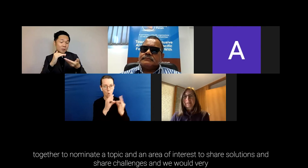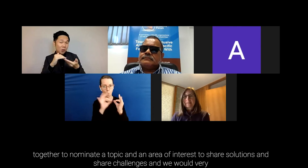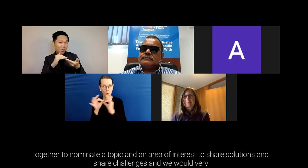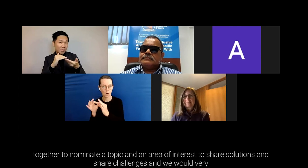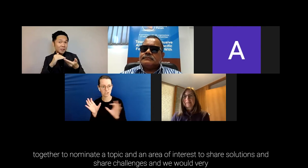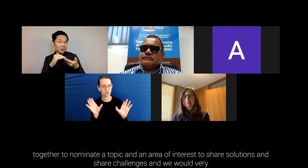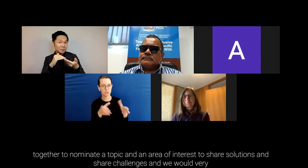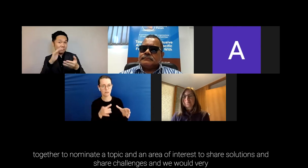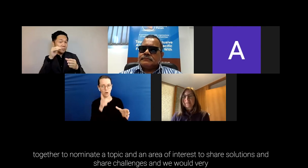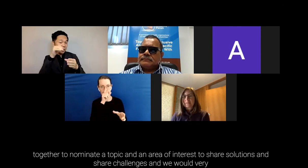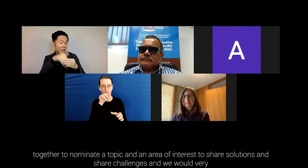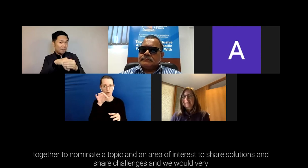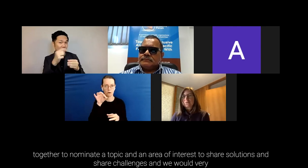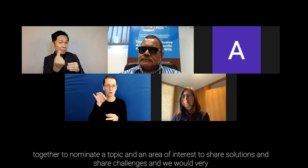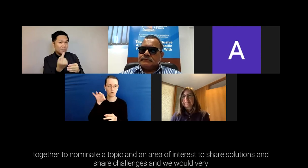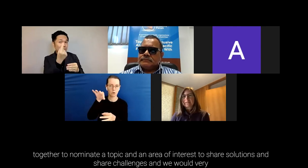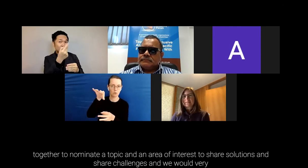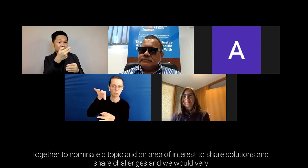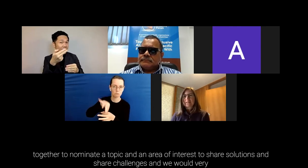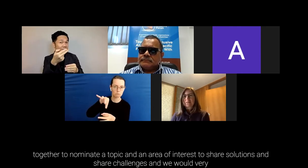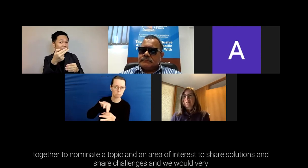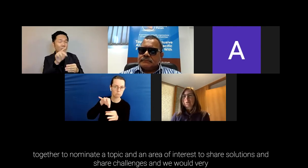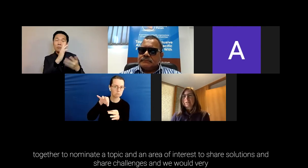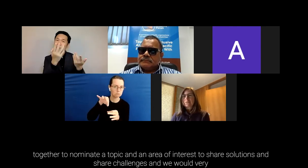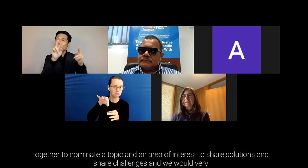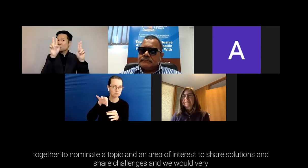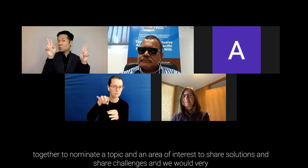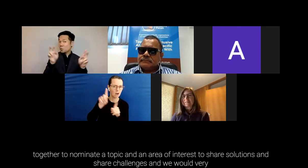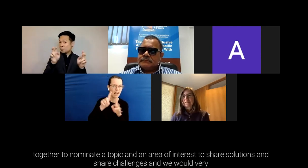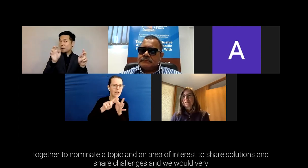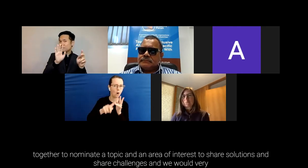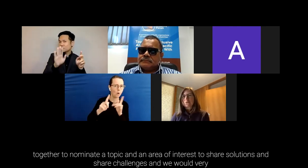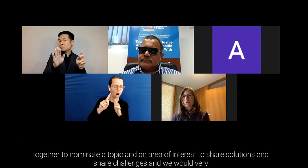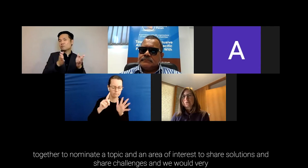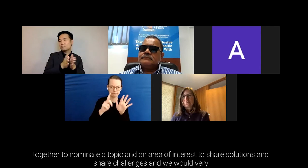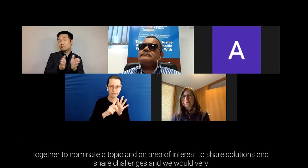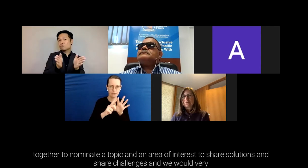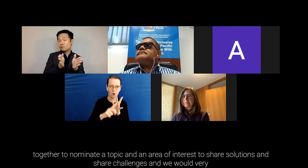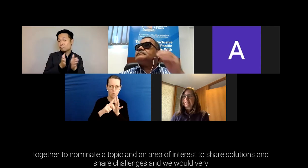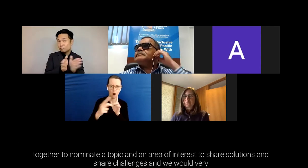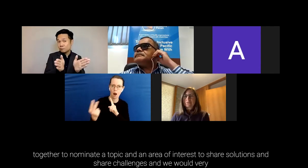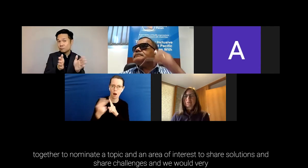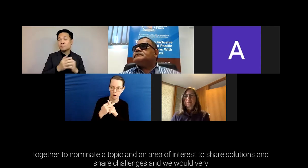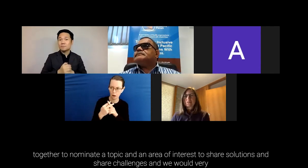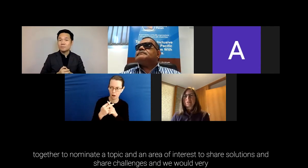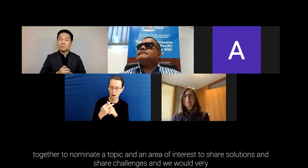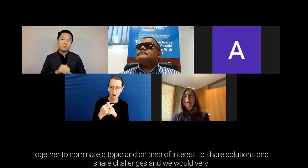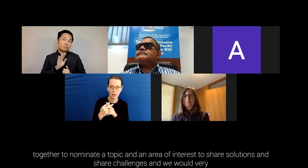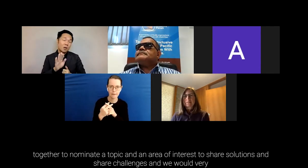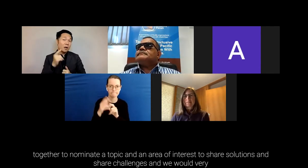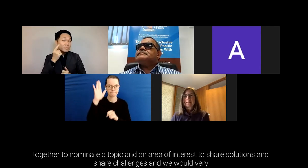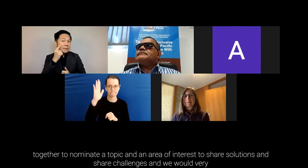together to nominate a topic and an area of interest to share solutions and